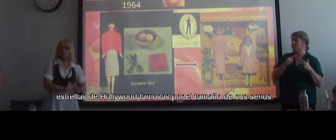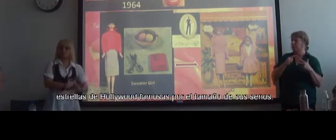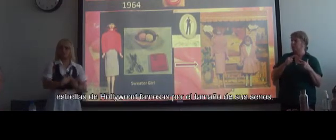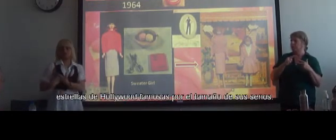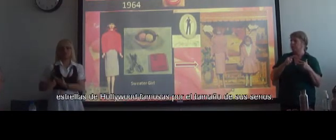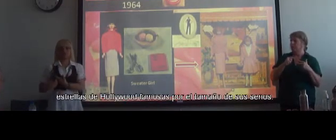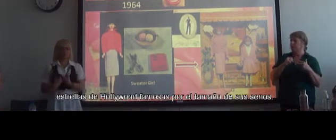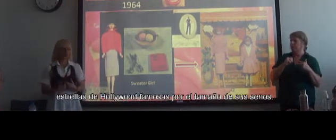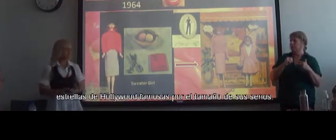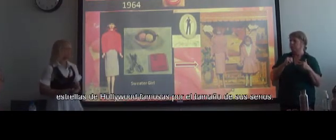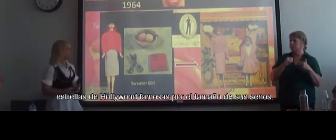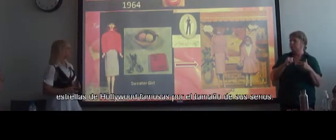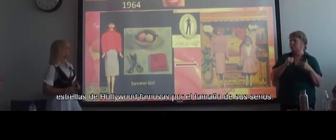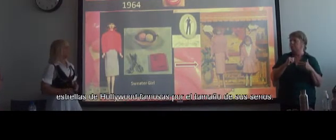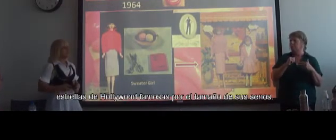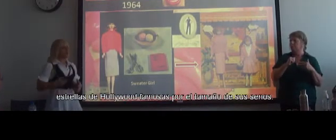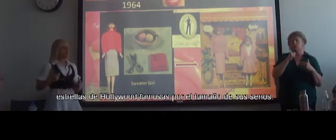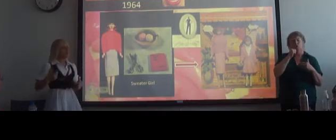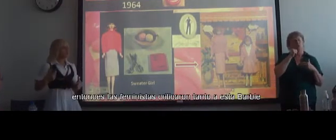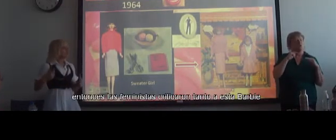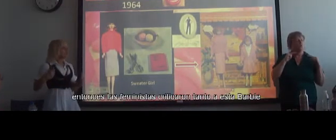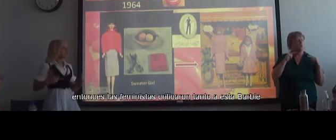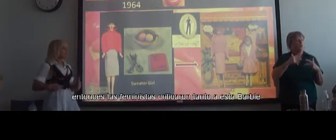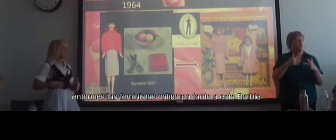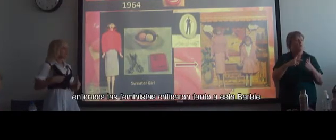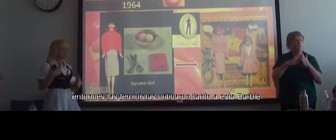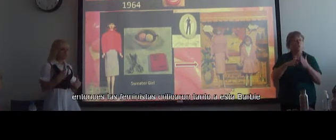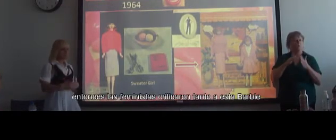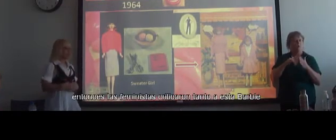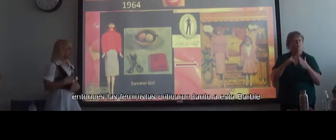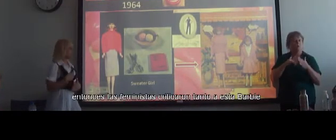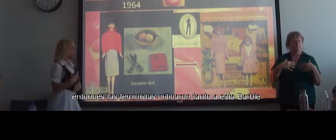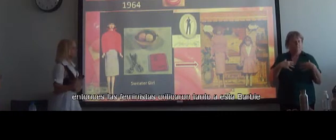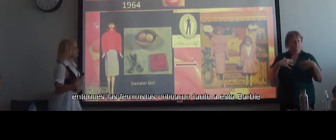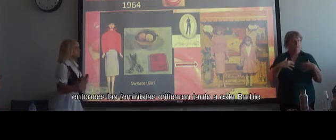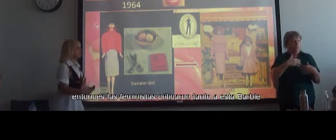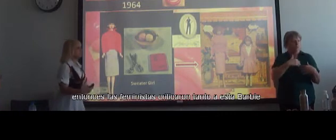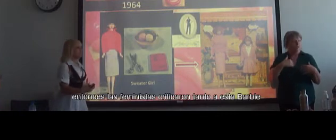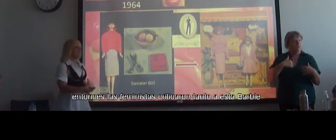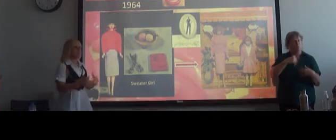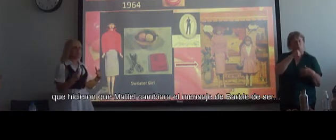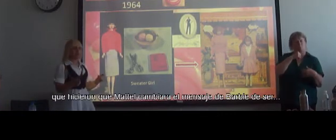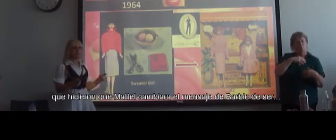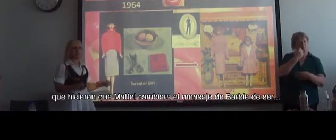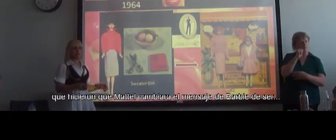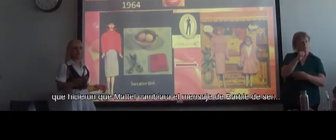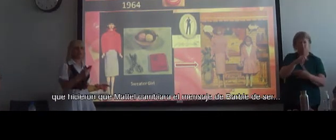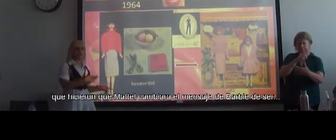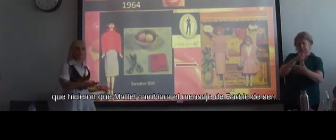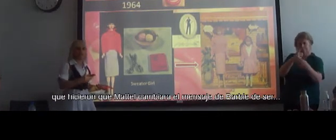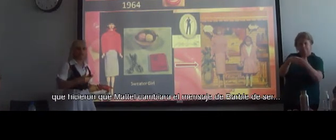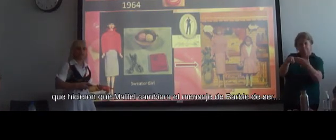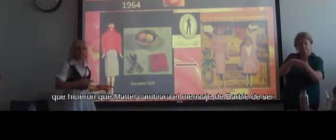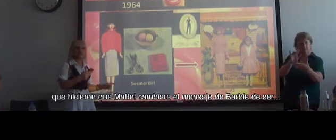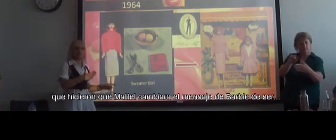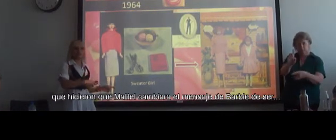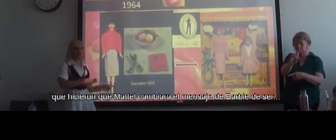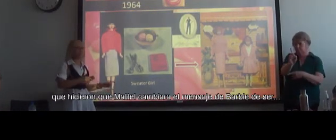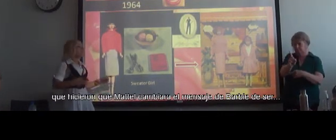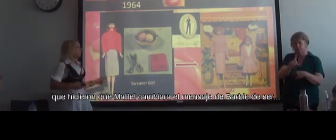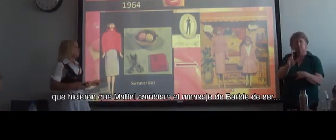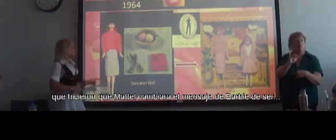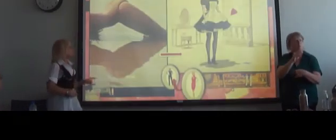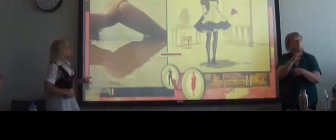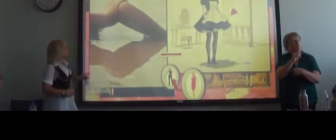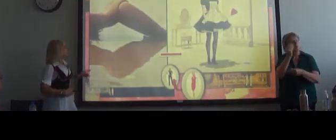stars famous for the size of their breasts. So feminists criticized this doll very much and made Mattel to change the message of